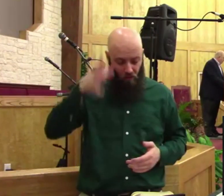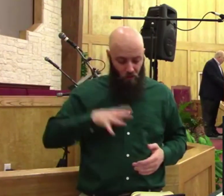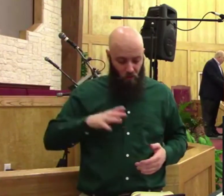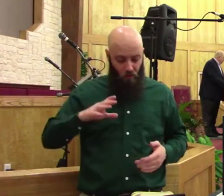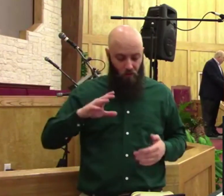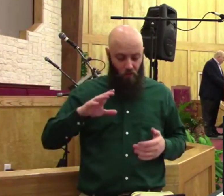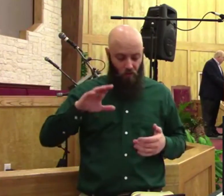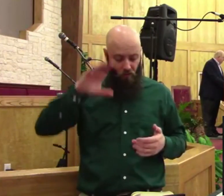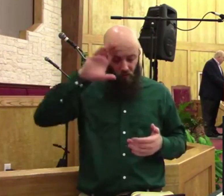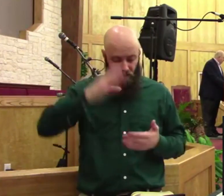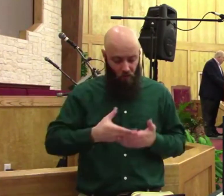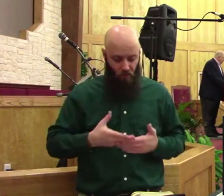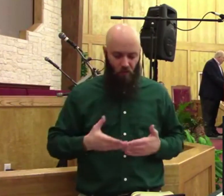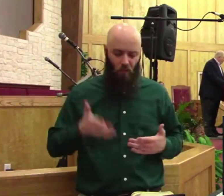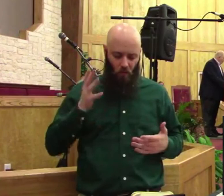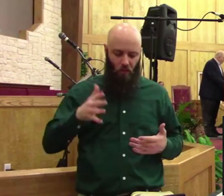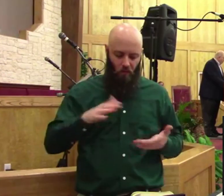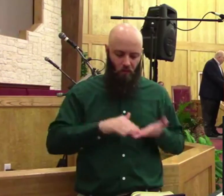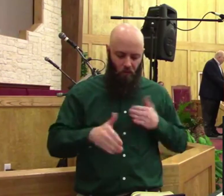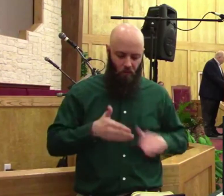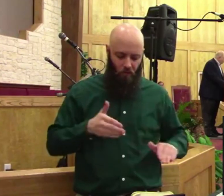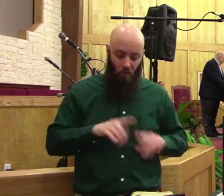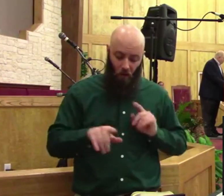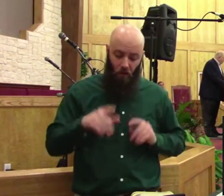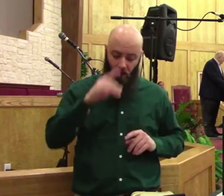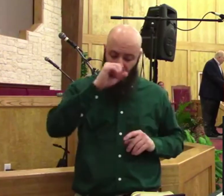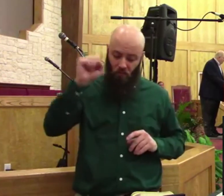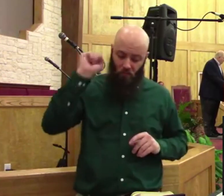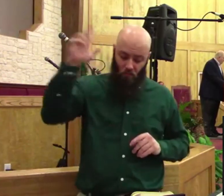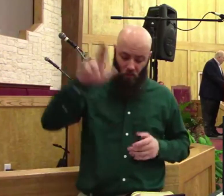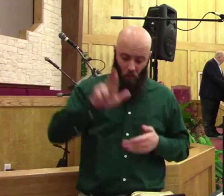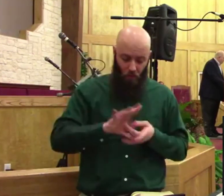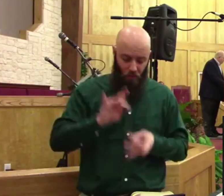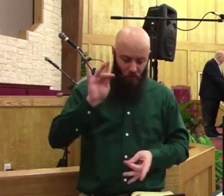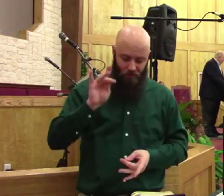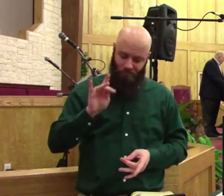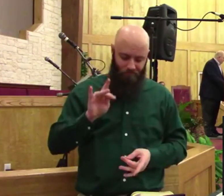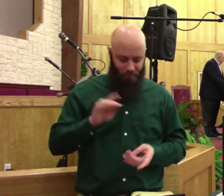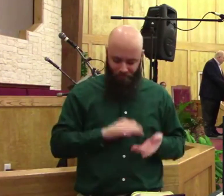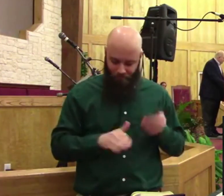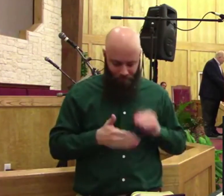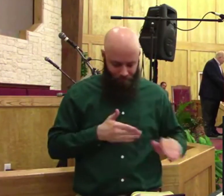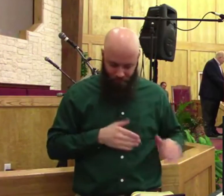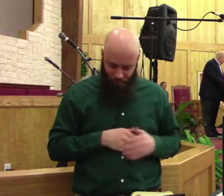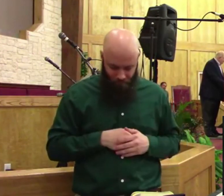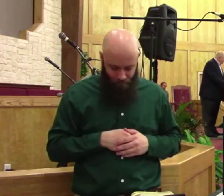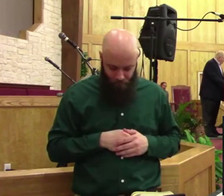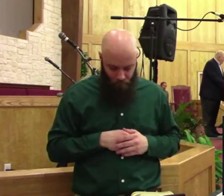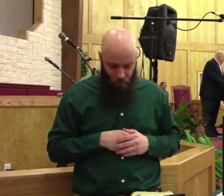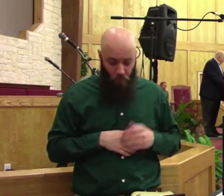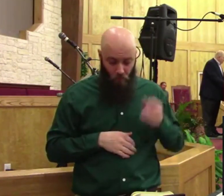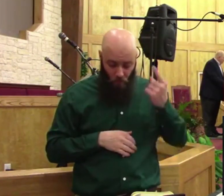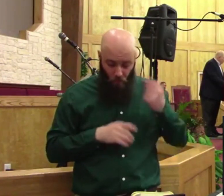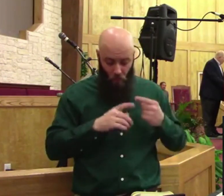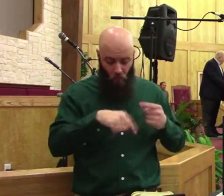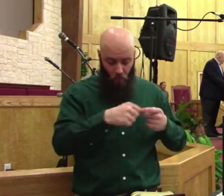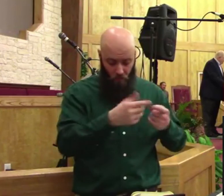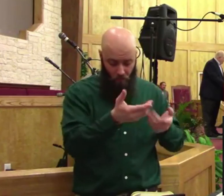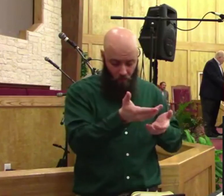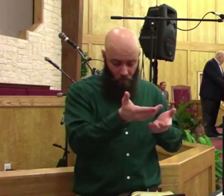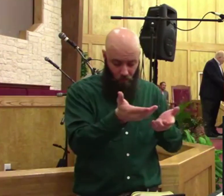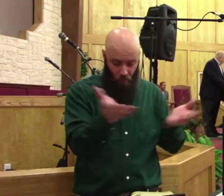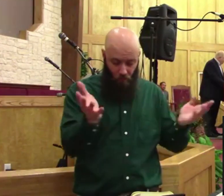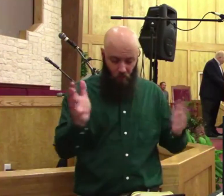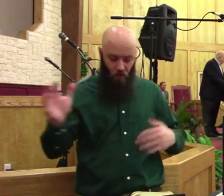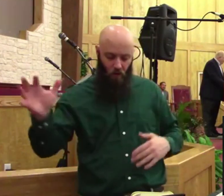yourself or what you should say, for the Holy Spirit will teach you in that very hour what you ought to say. Someone in the crowd said